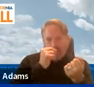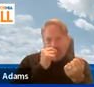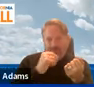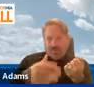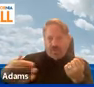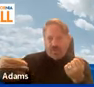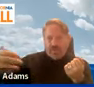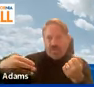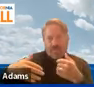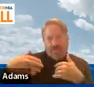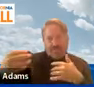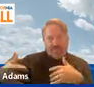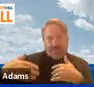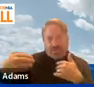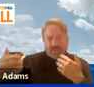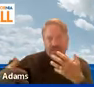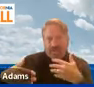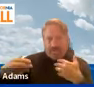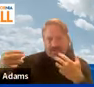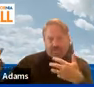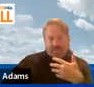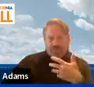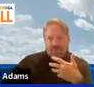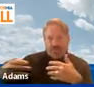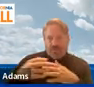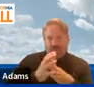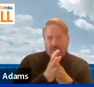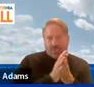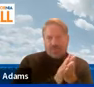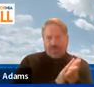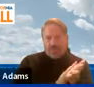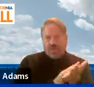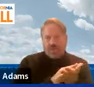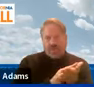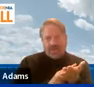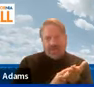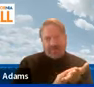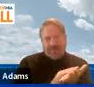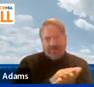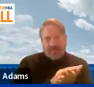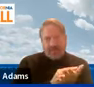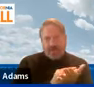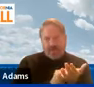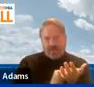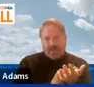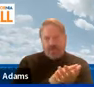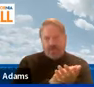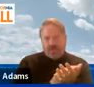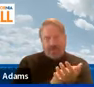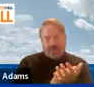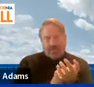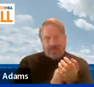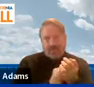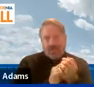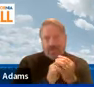about, you know, individuals learn about ACP and get connected, that they go share that with their community. So that's definitely